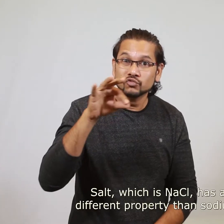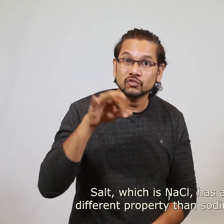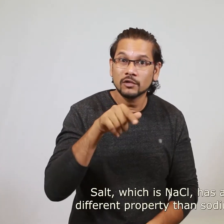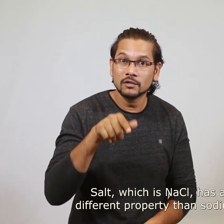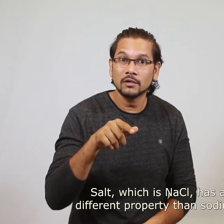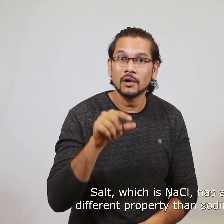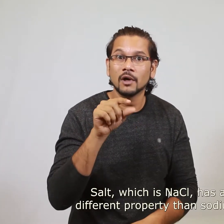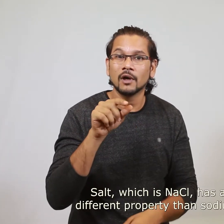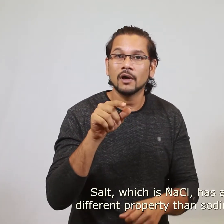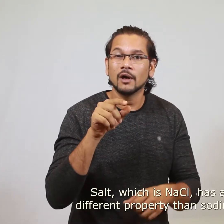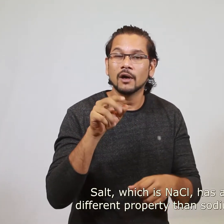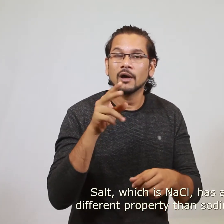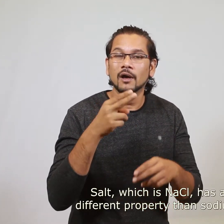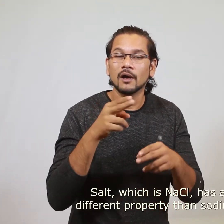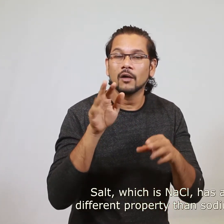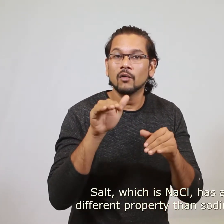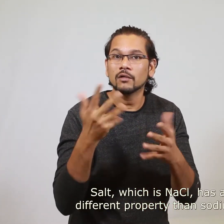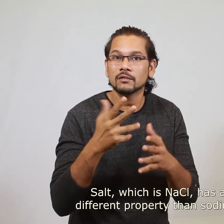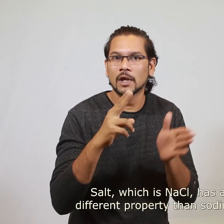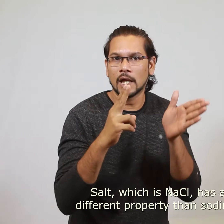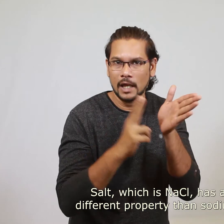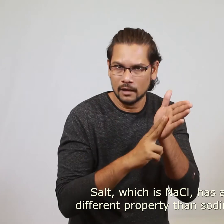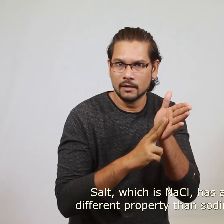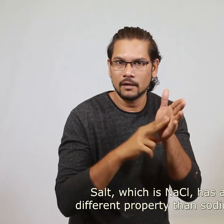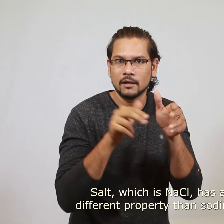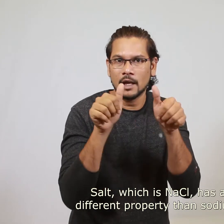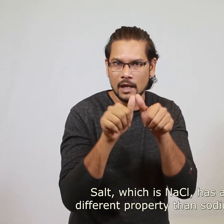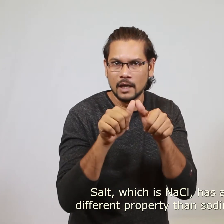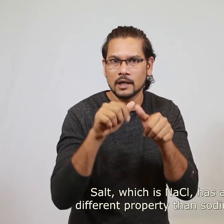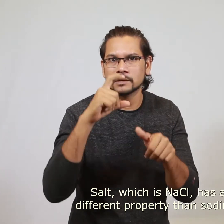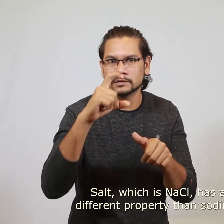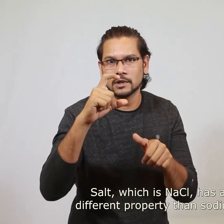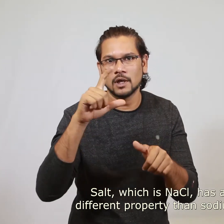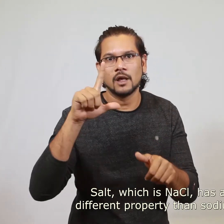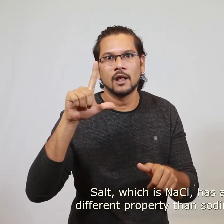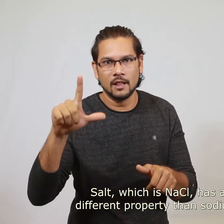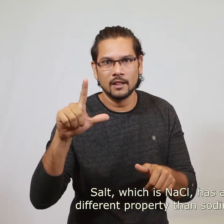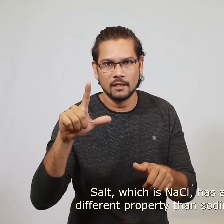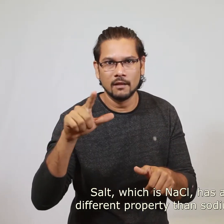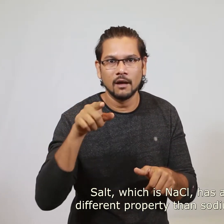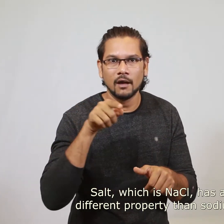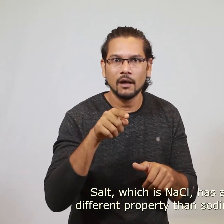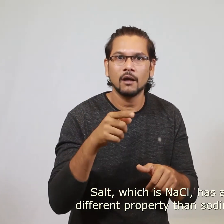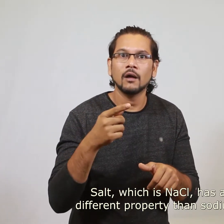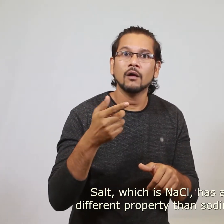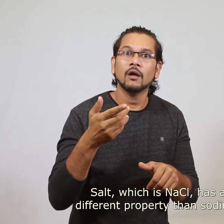Salt, which is NaCl. NaCl has a completely different property